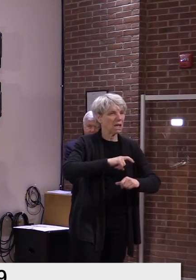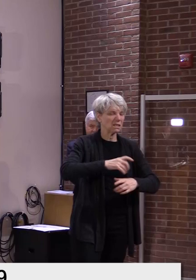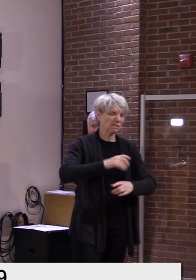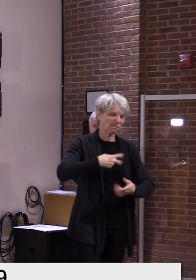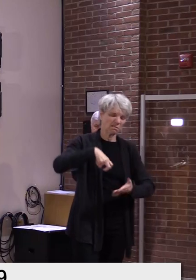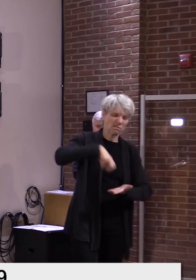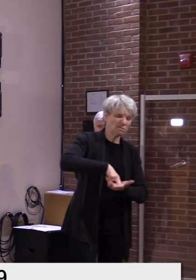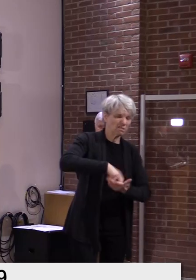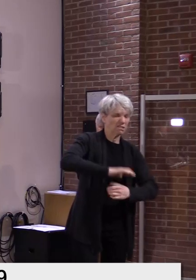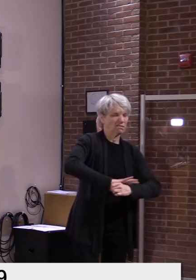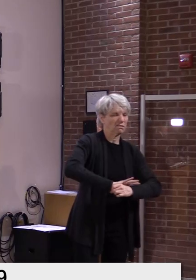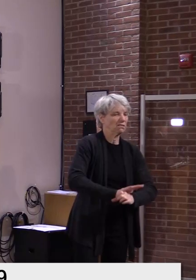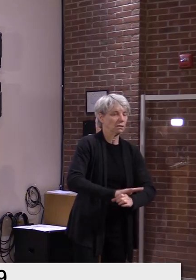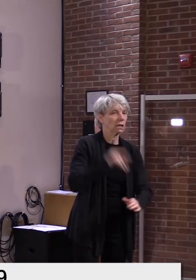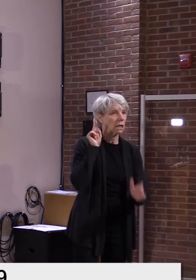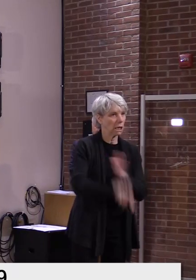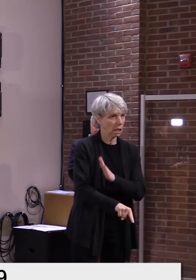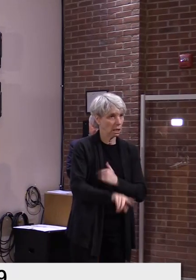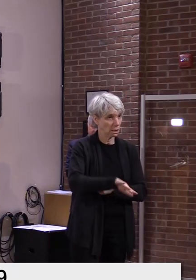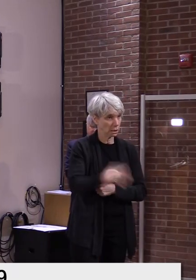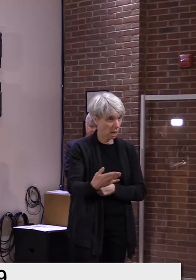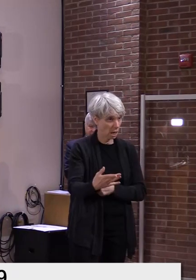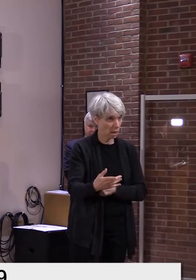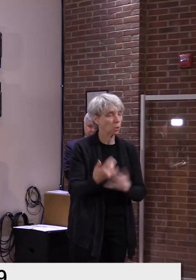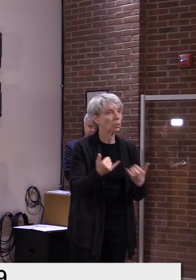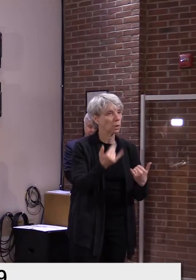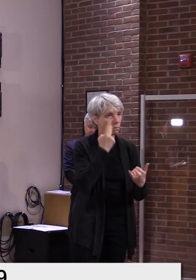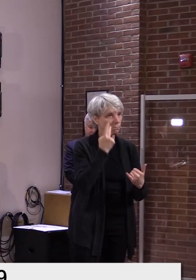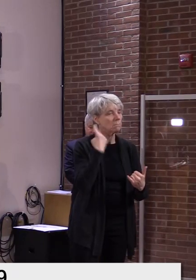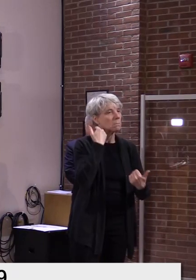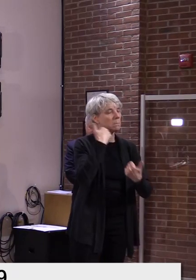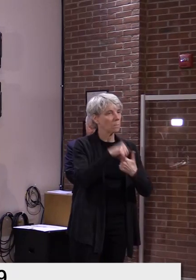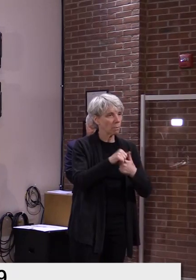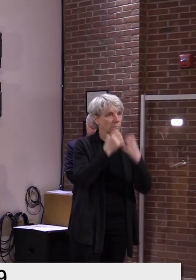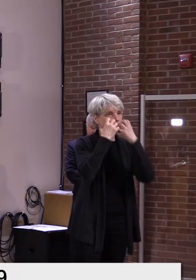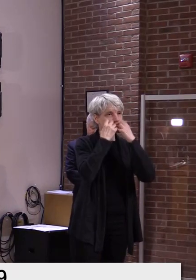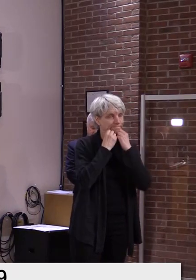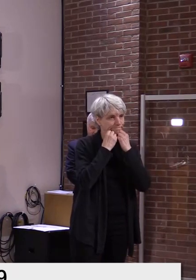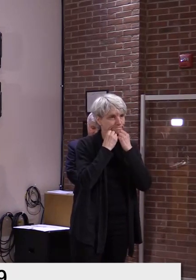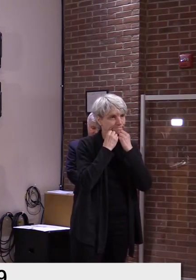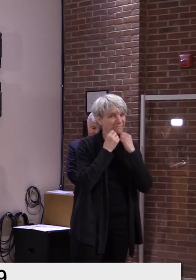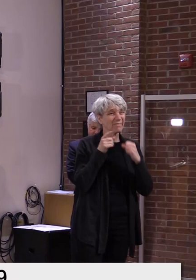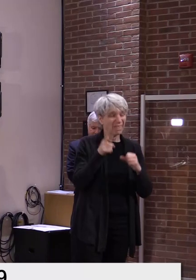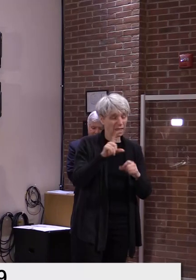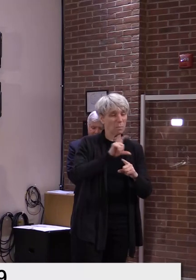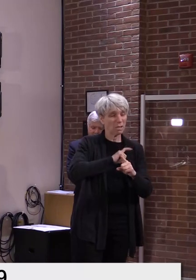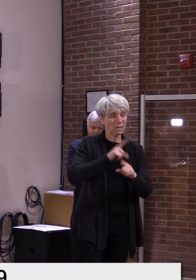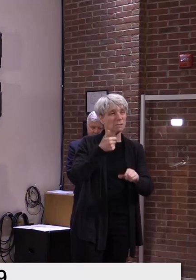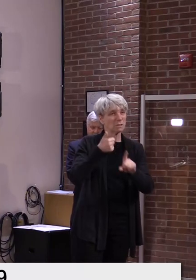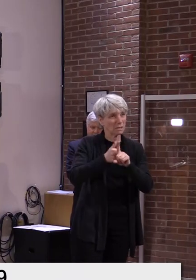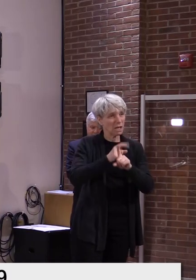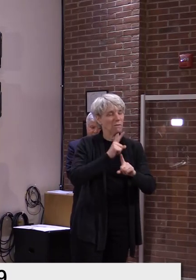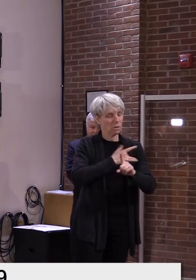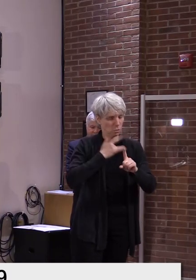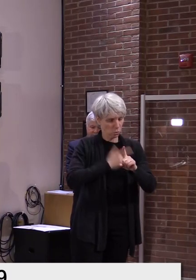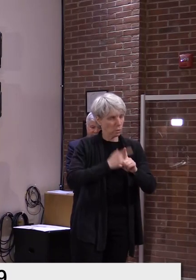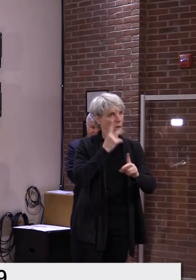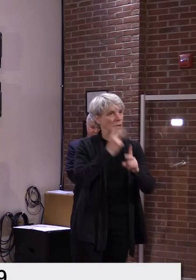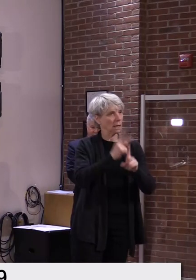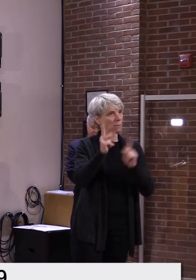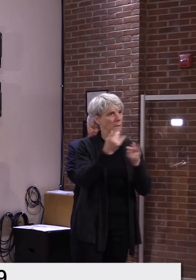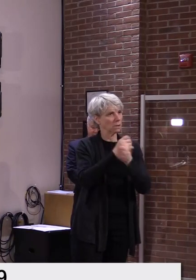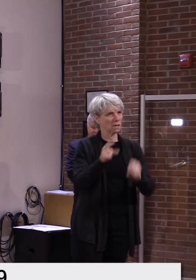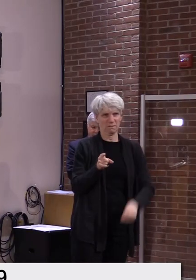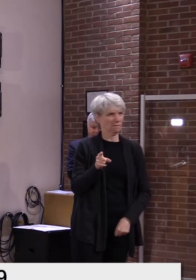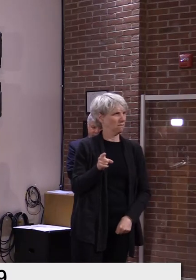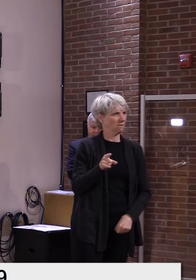murder under the knee of a law enforcement officer who swore to keep us safe. His death was tragic, and